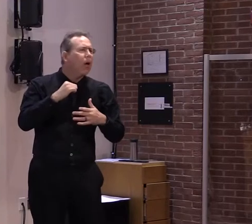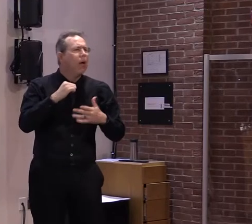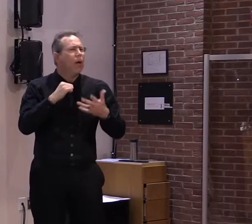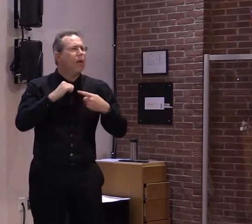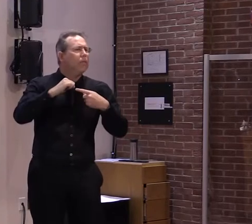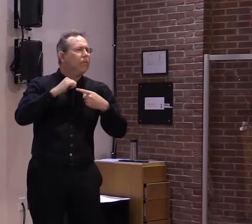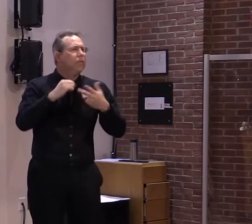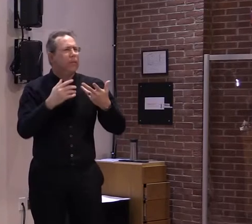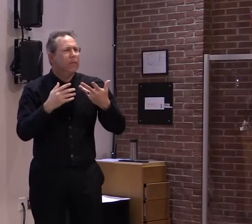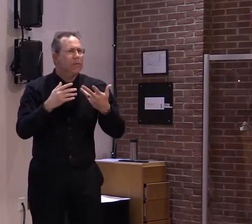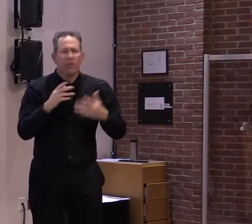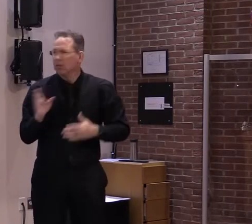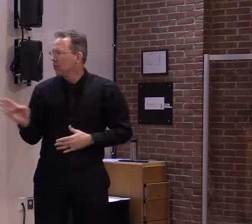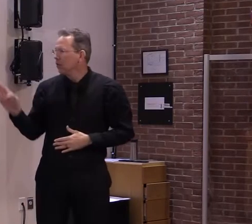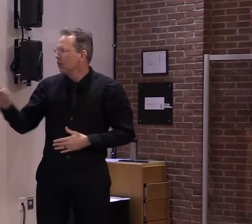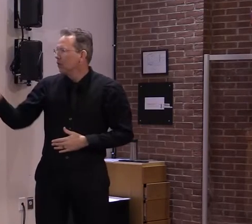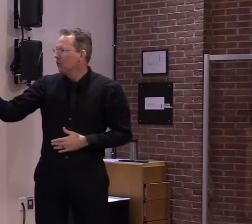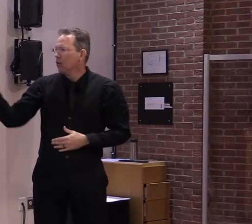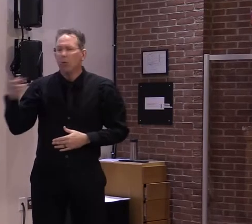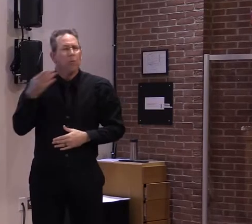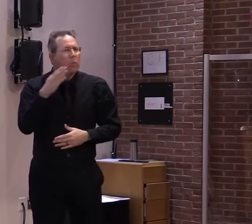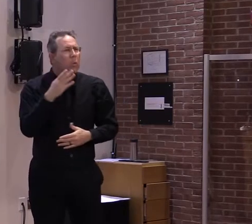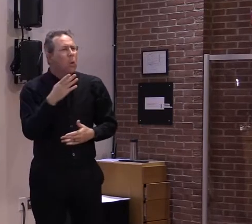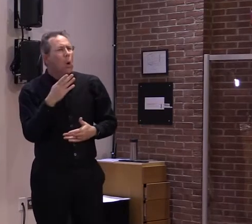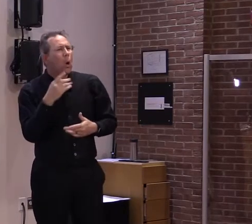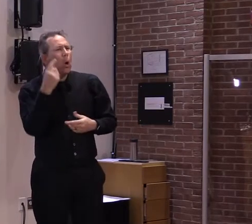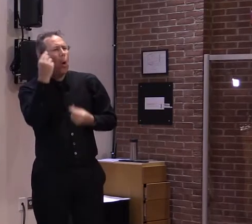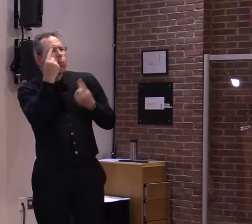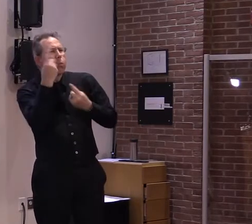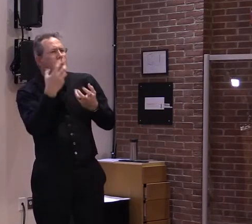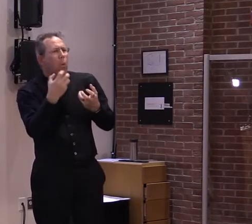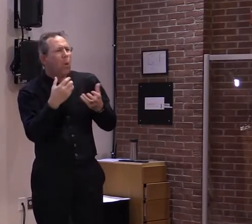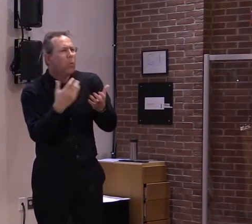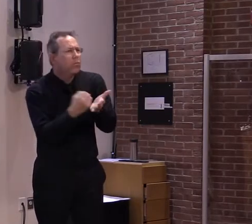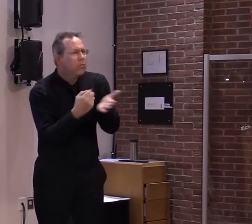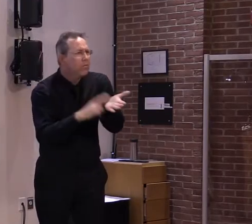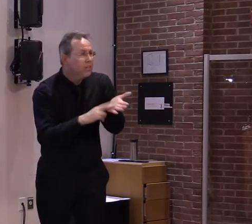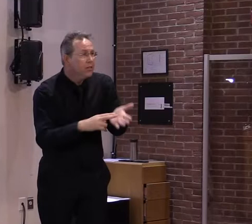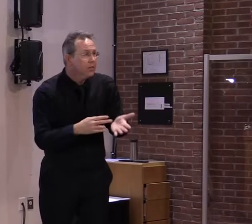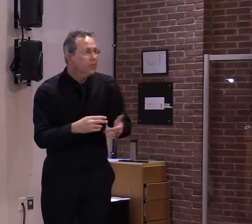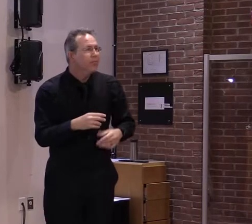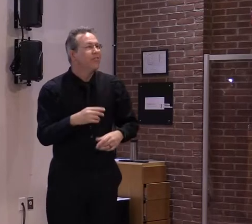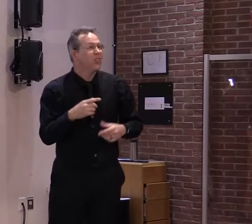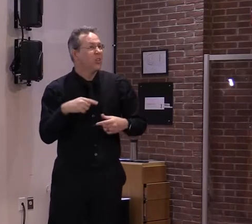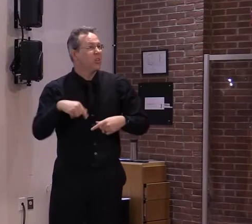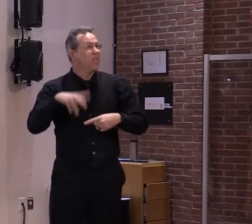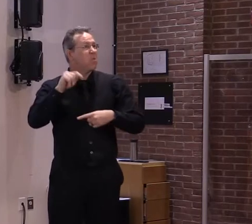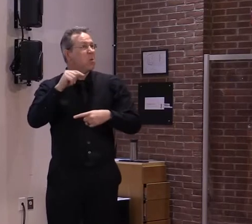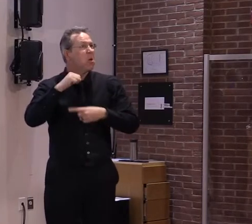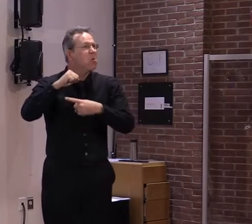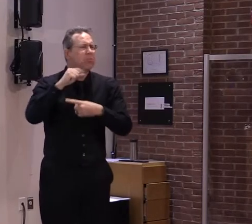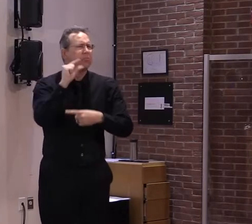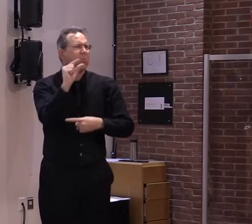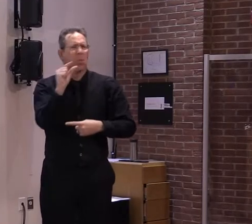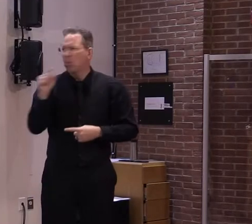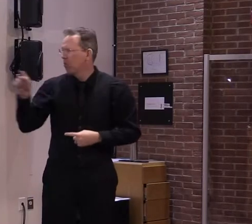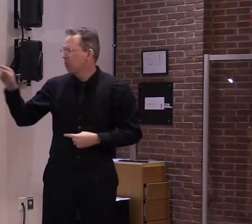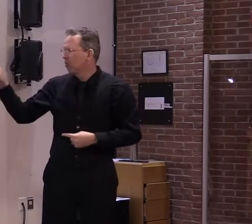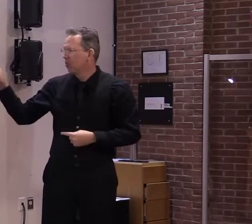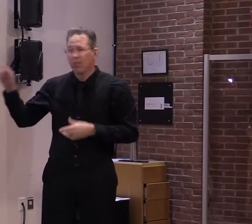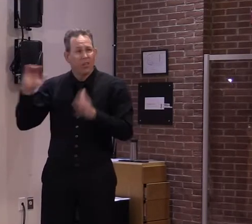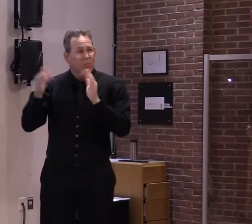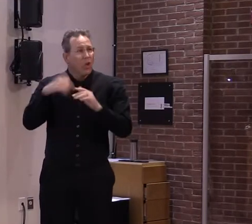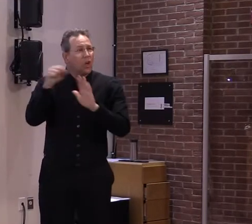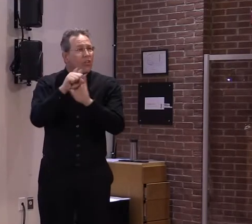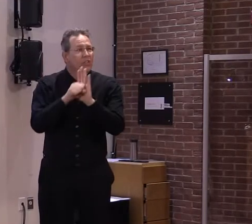the country, or the second highest response rate in the country. Once all states have received enough doses to vaccinate all those who are eligible, we